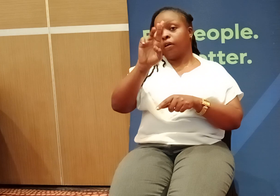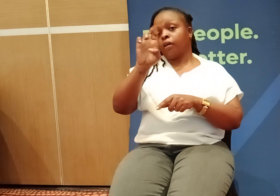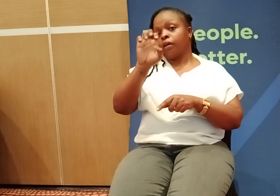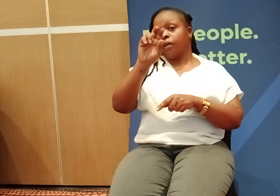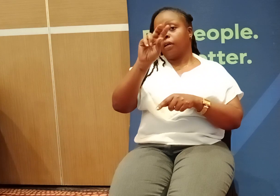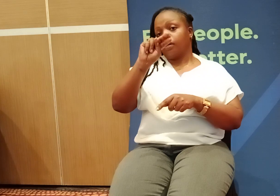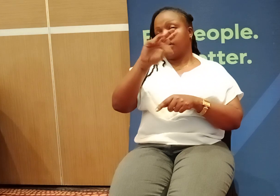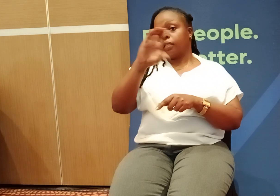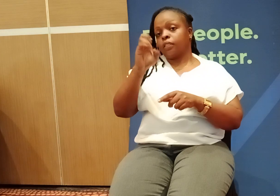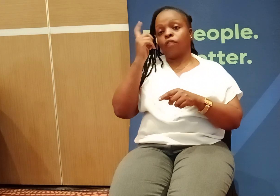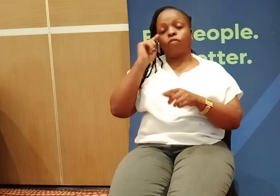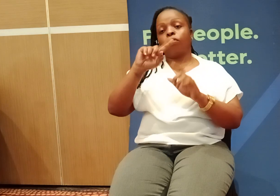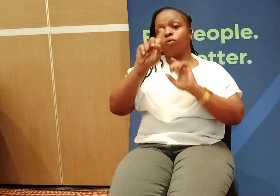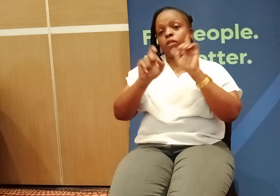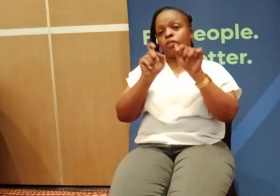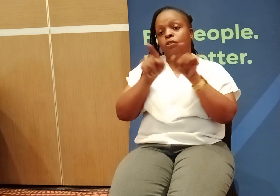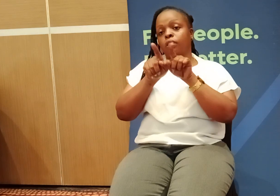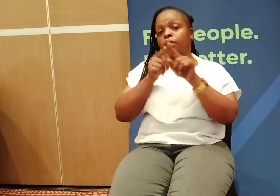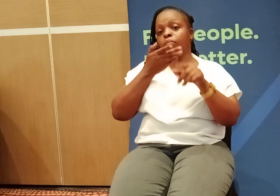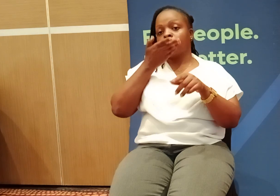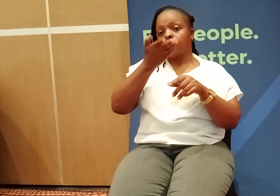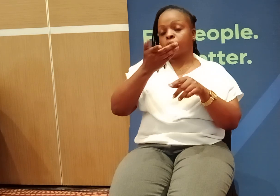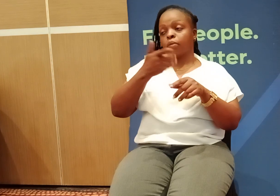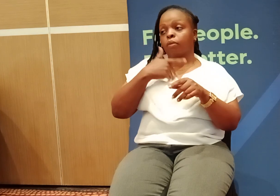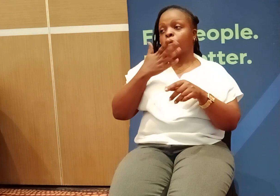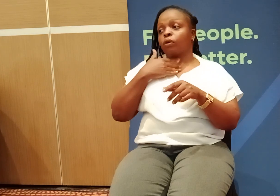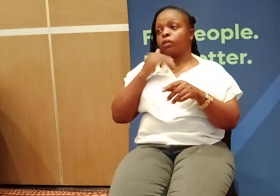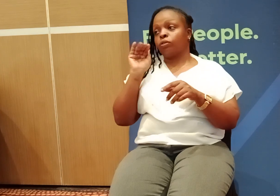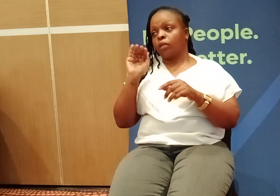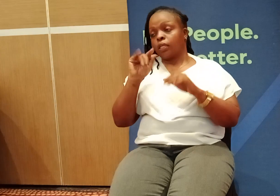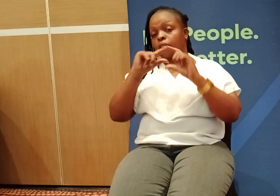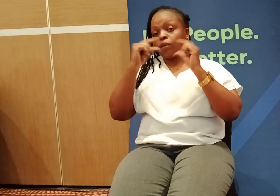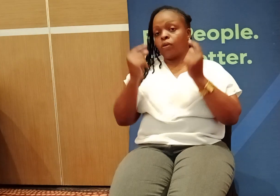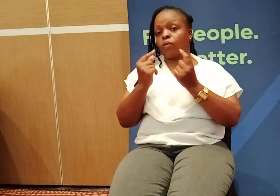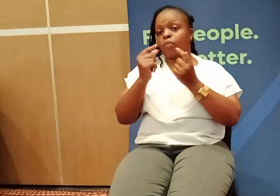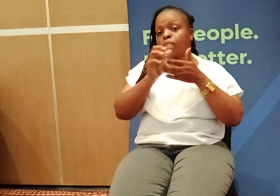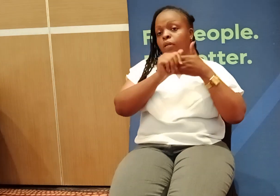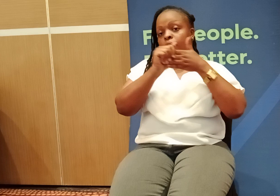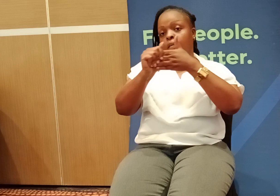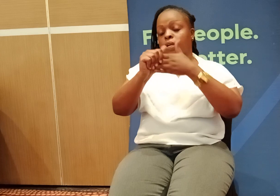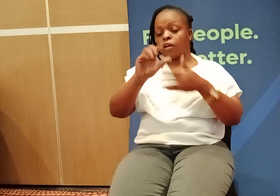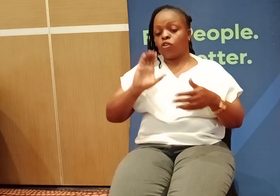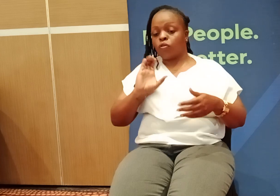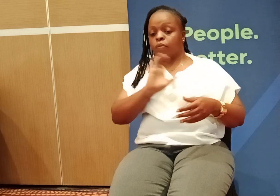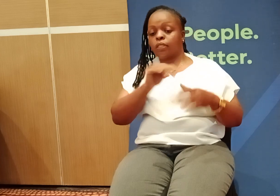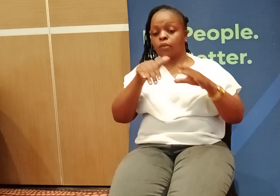And may I ask the group leadership committee members that are here to just stand for introduction.